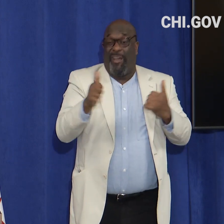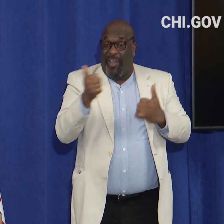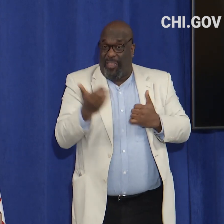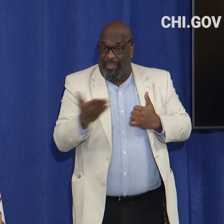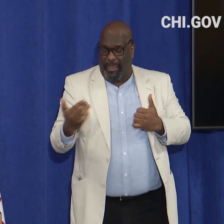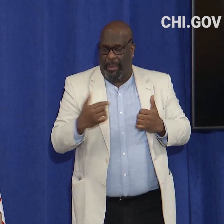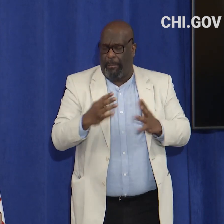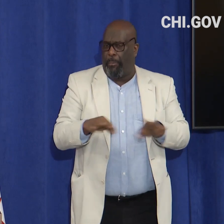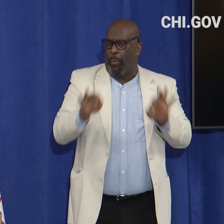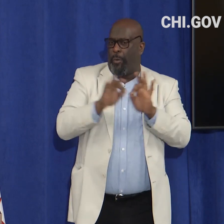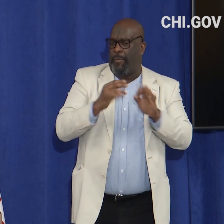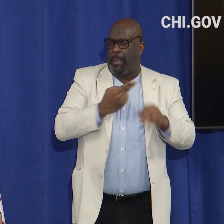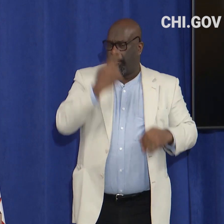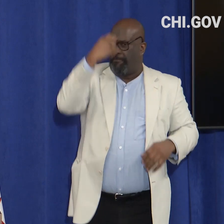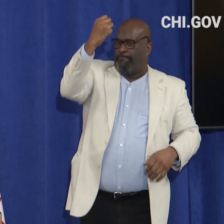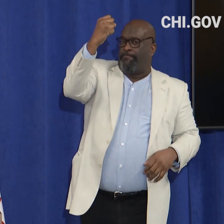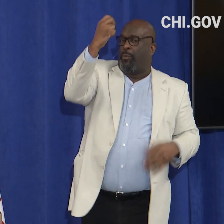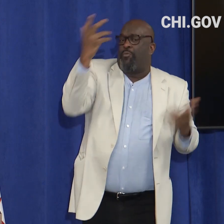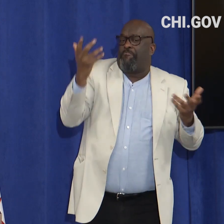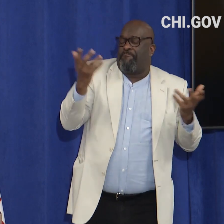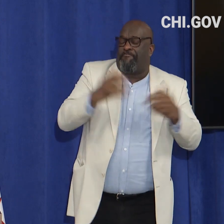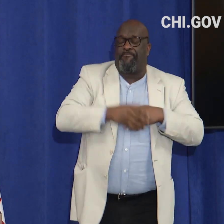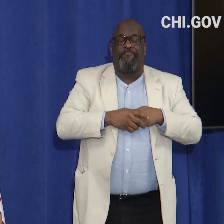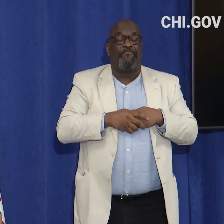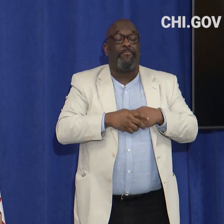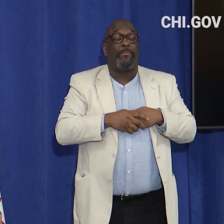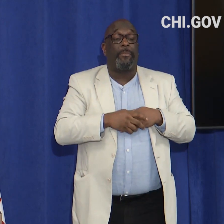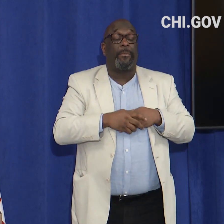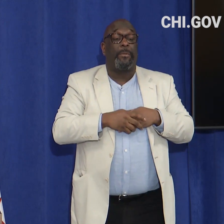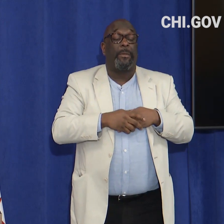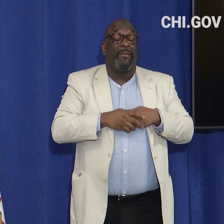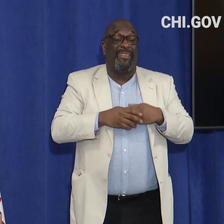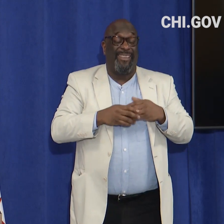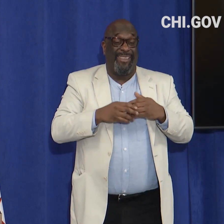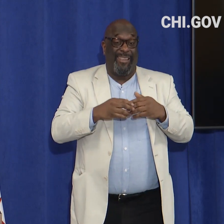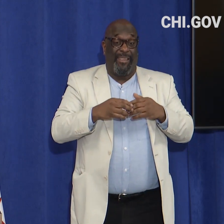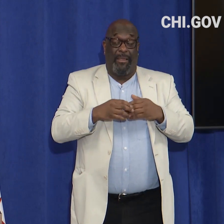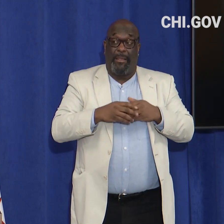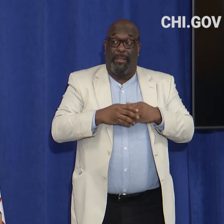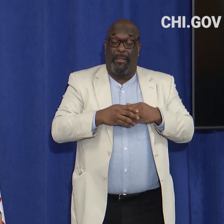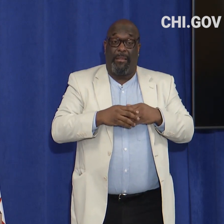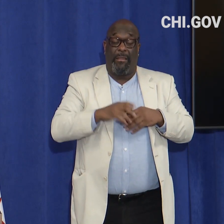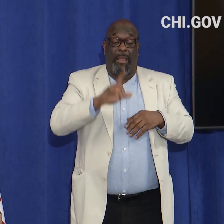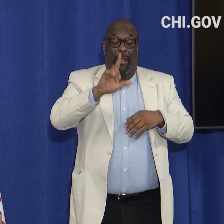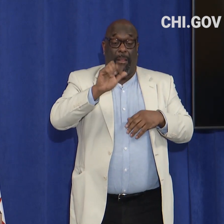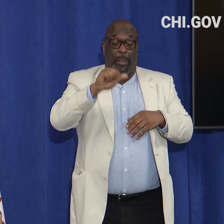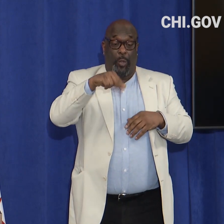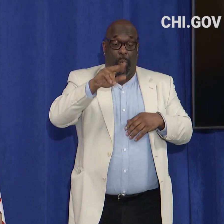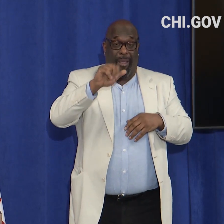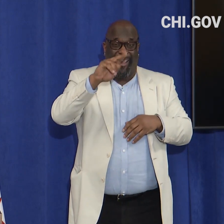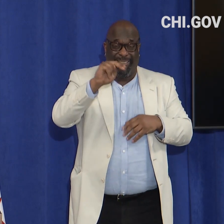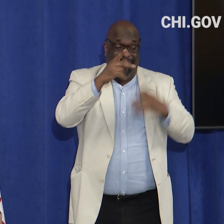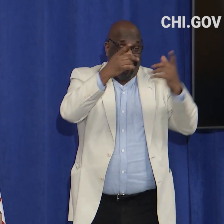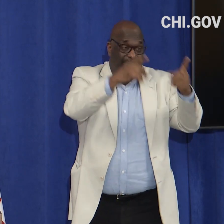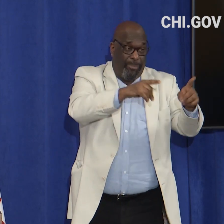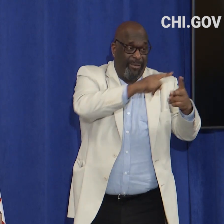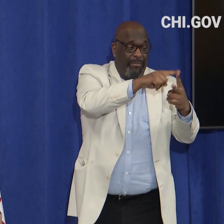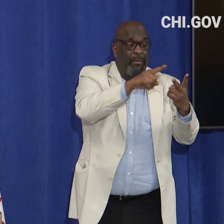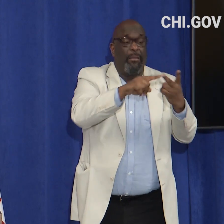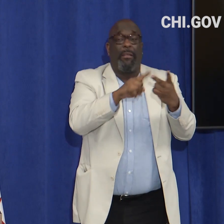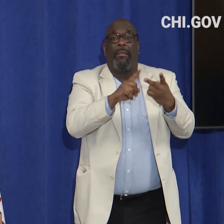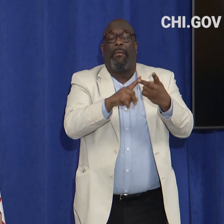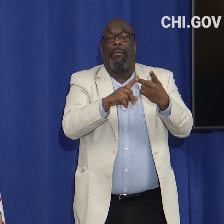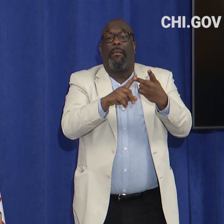to keep in mind is because of what happened with Laquan McDonald, because of what happened